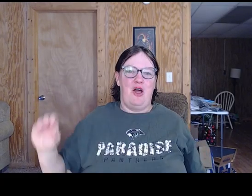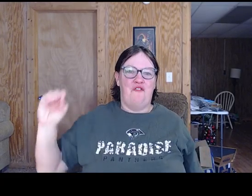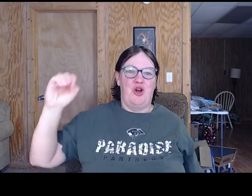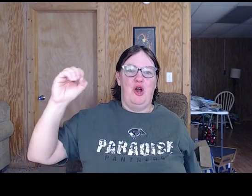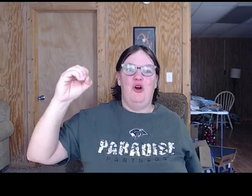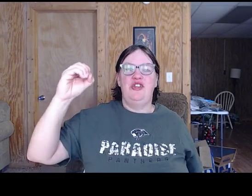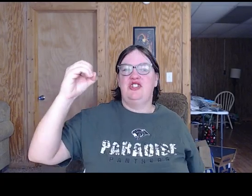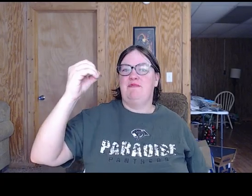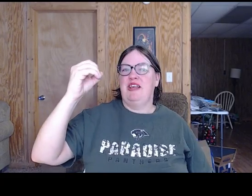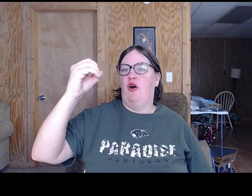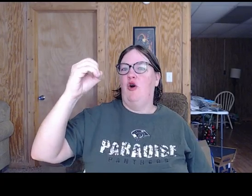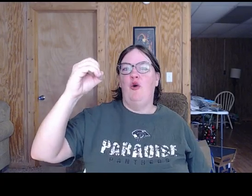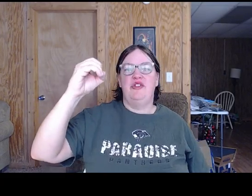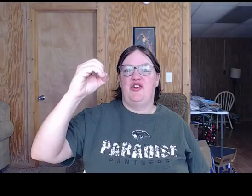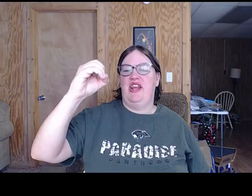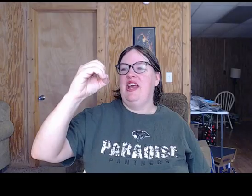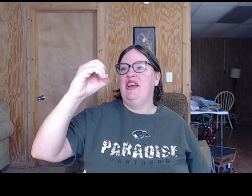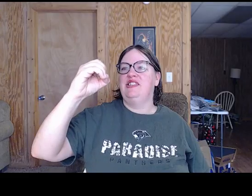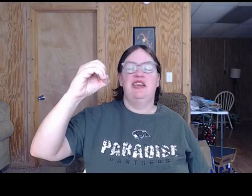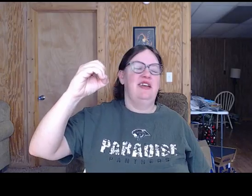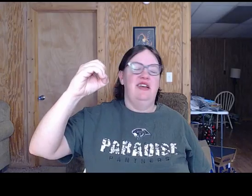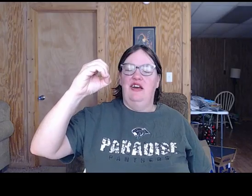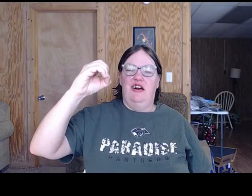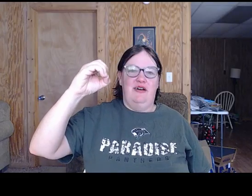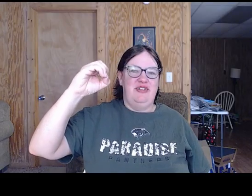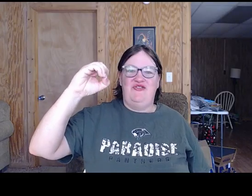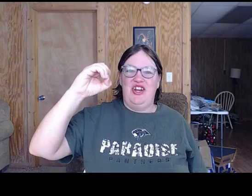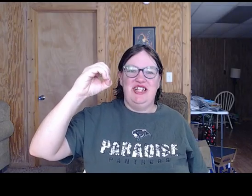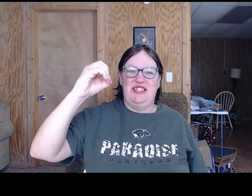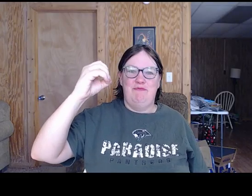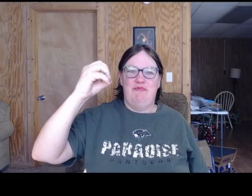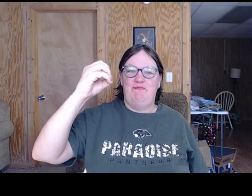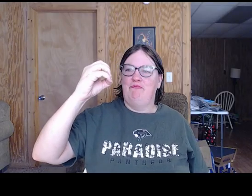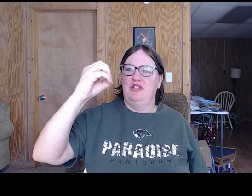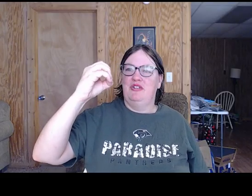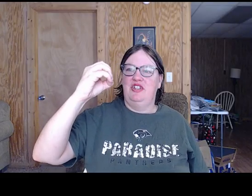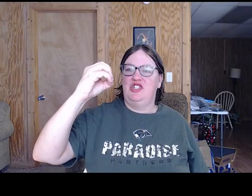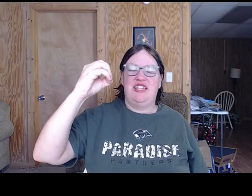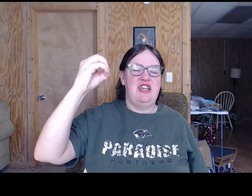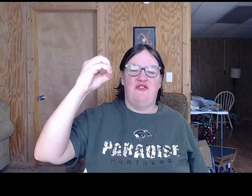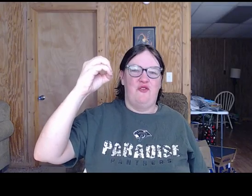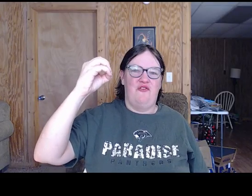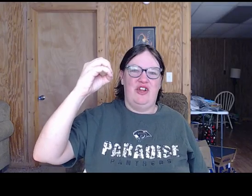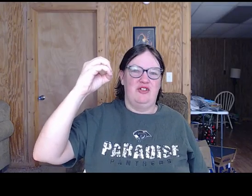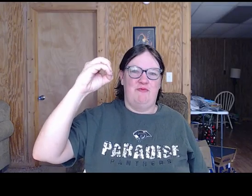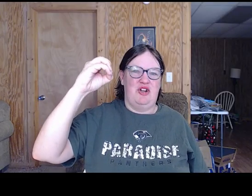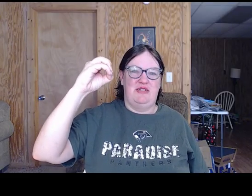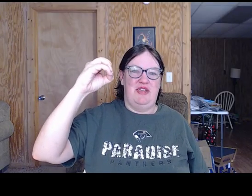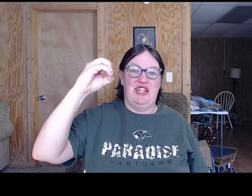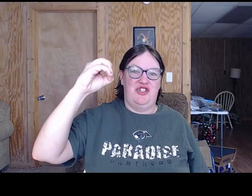For O, you just make a hole with your hand. It's very simple. You just take your four fingers and press them against your